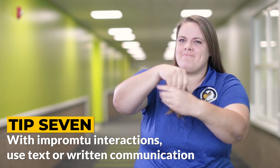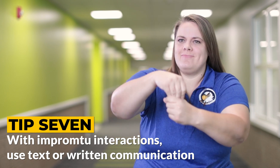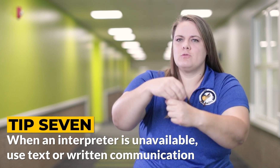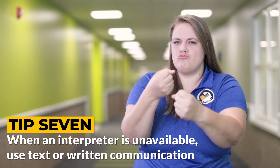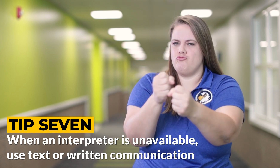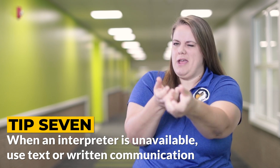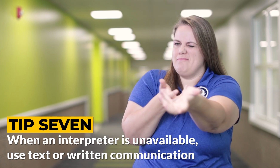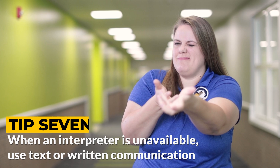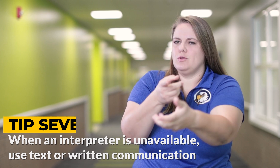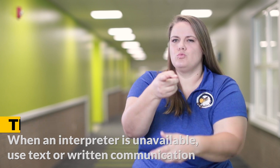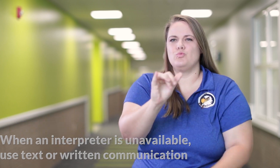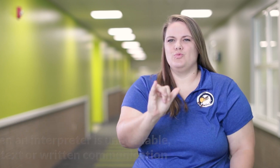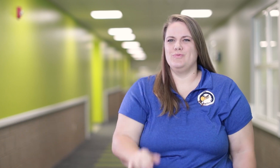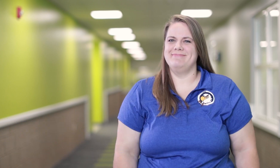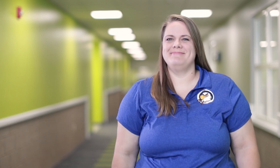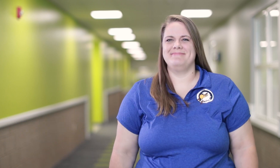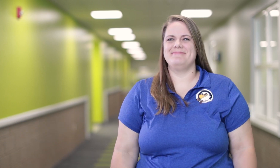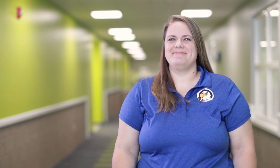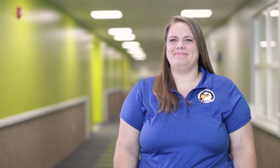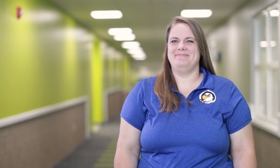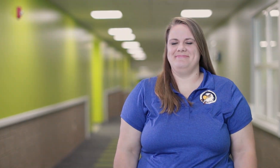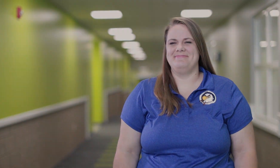and then in turn make the effort to communicate with you.